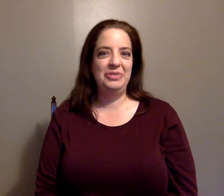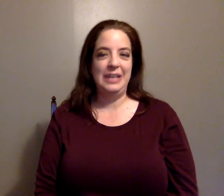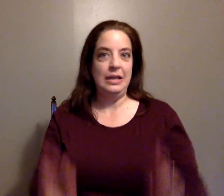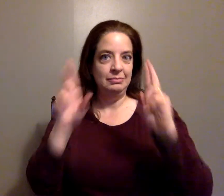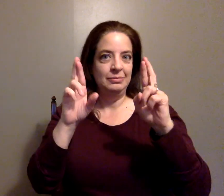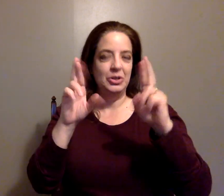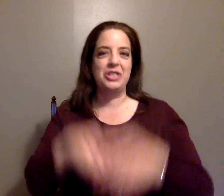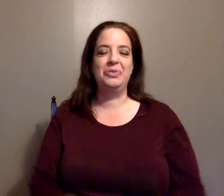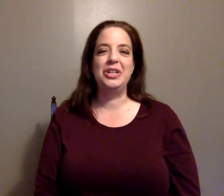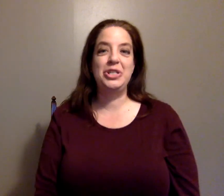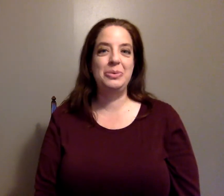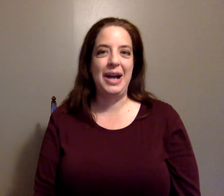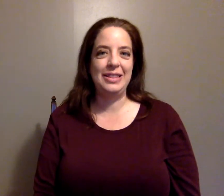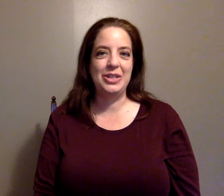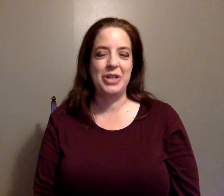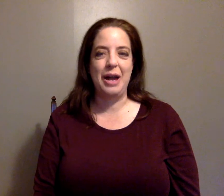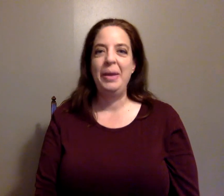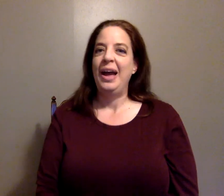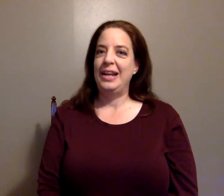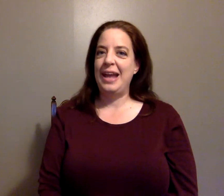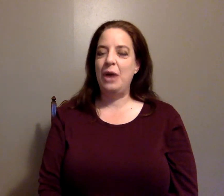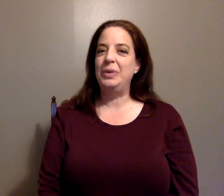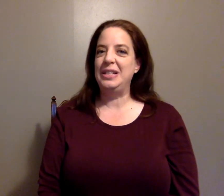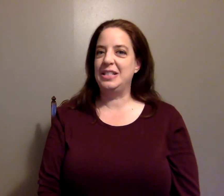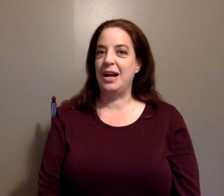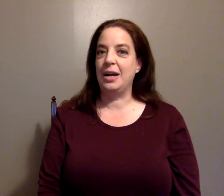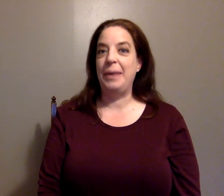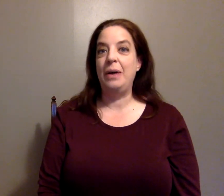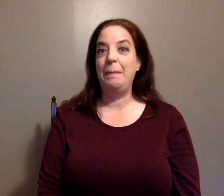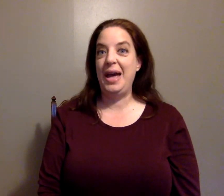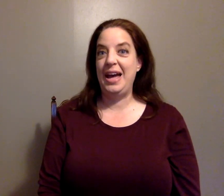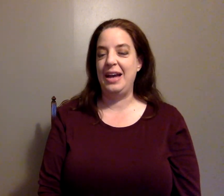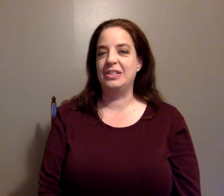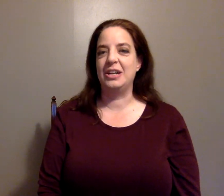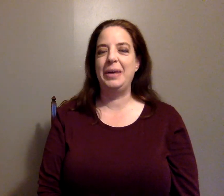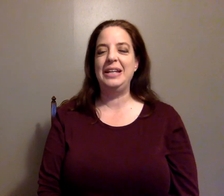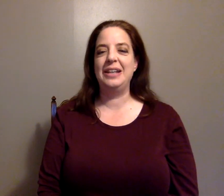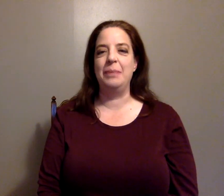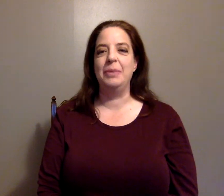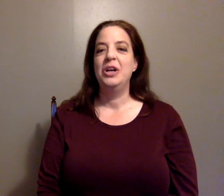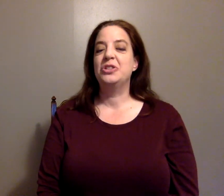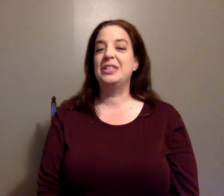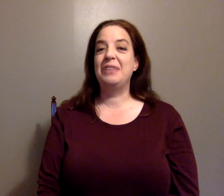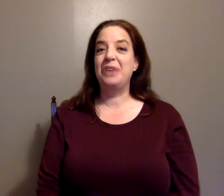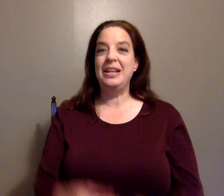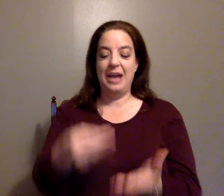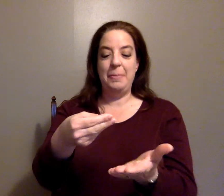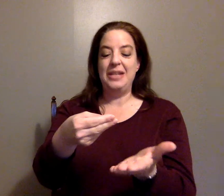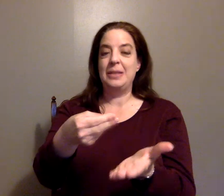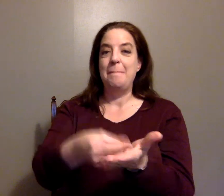Hopefully, cross your fingers, you got the job. And now we need to talk about pay, talk about income. So the sign for income is